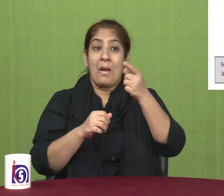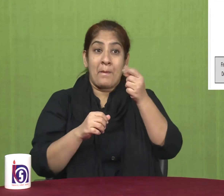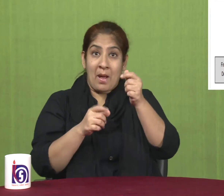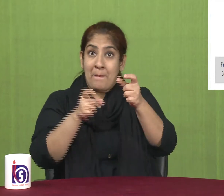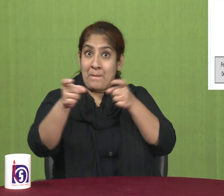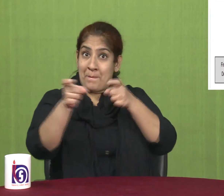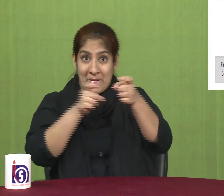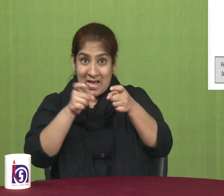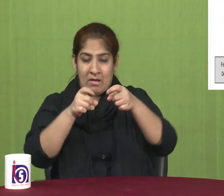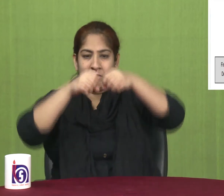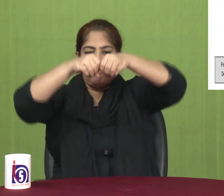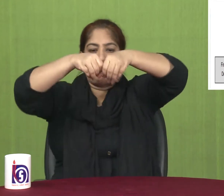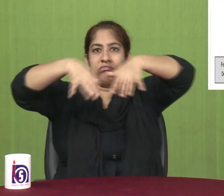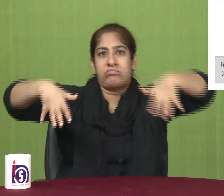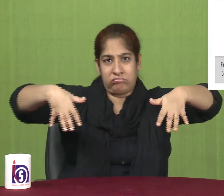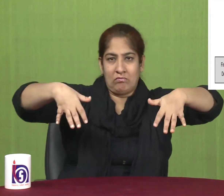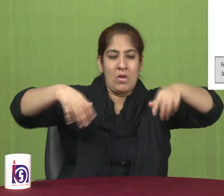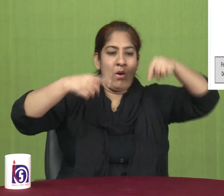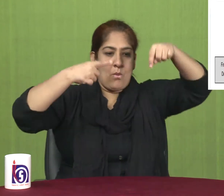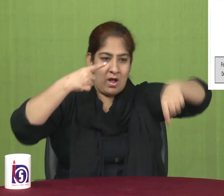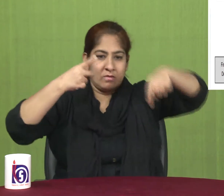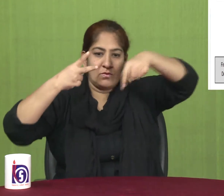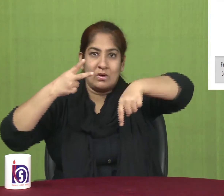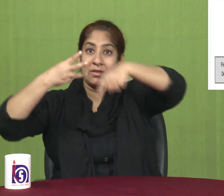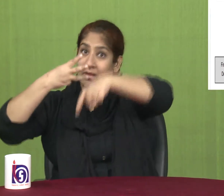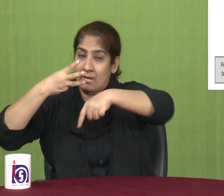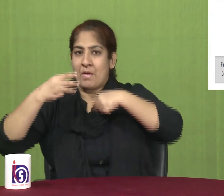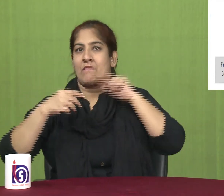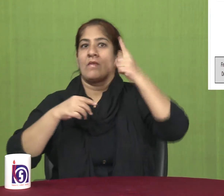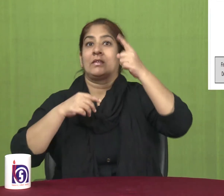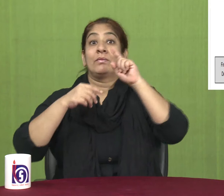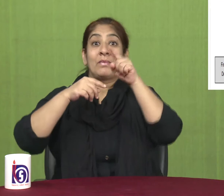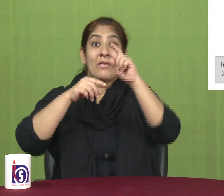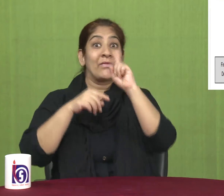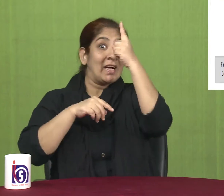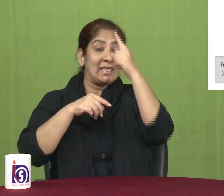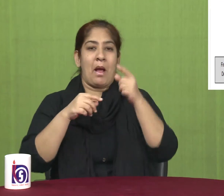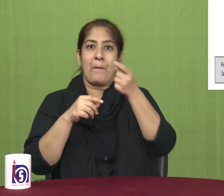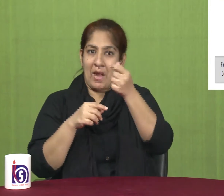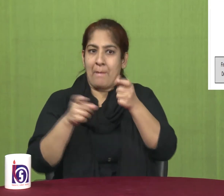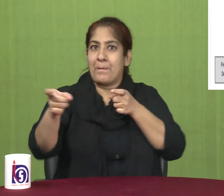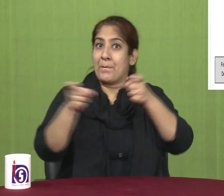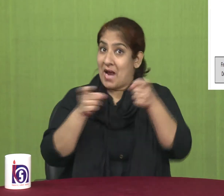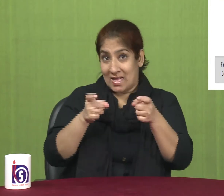Financial management can be categorized into three types of decision